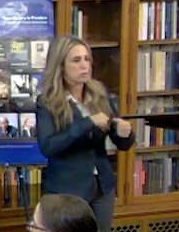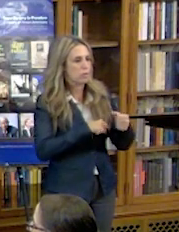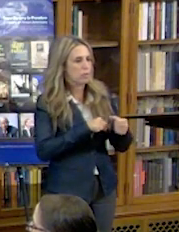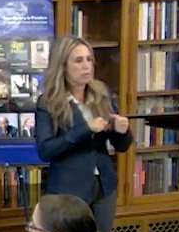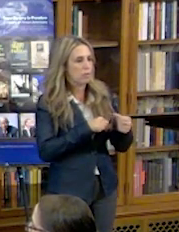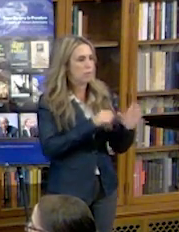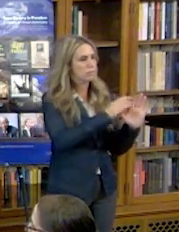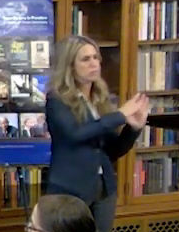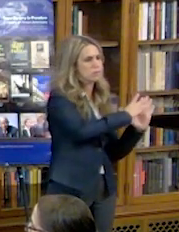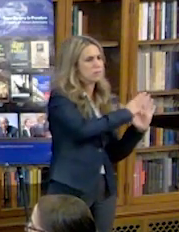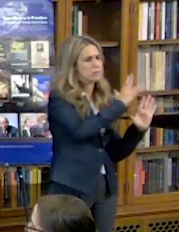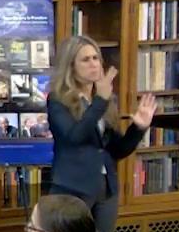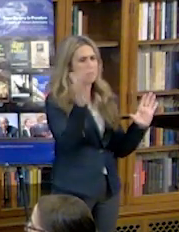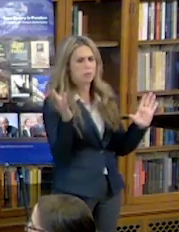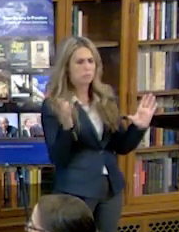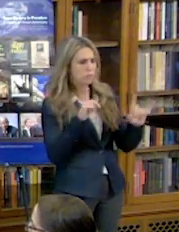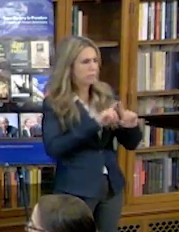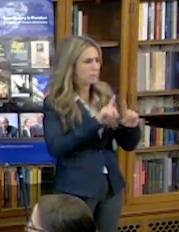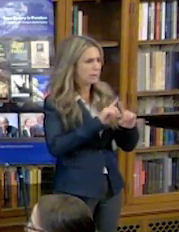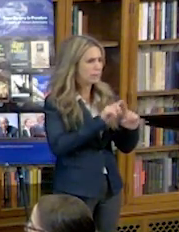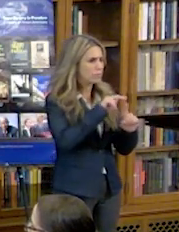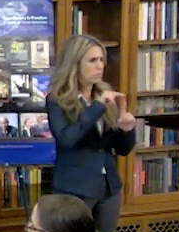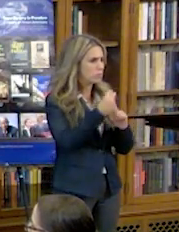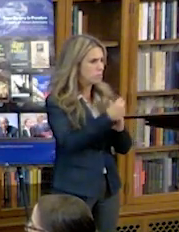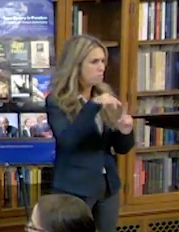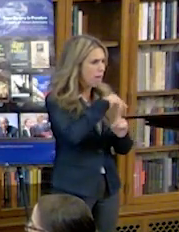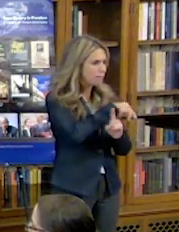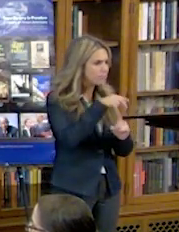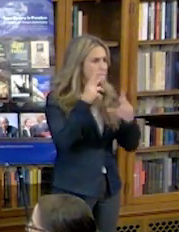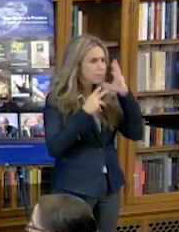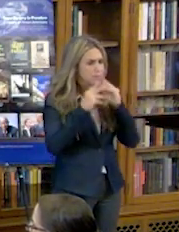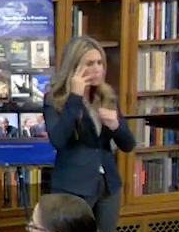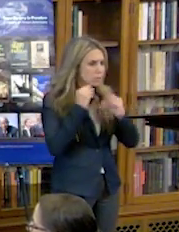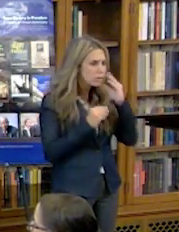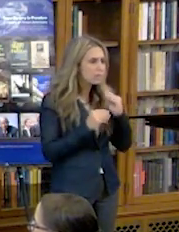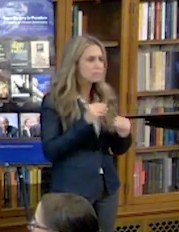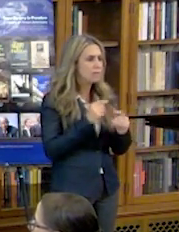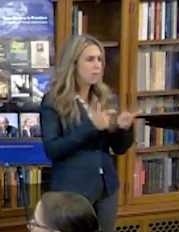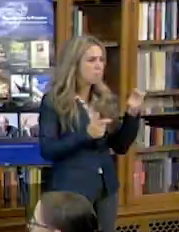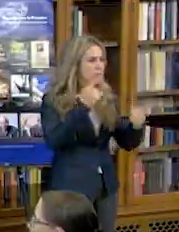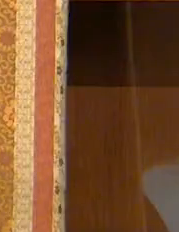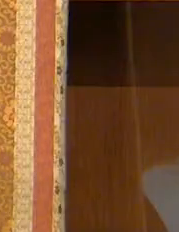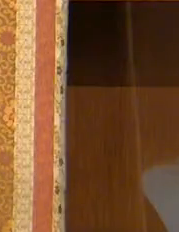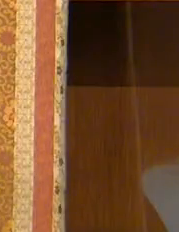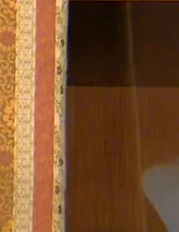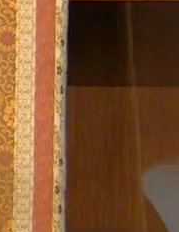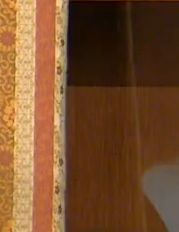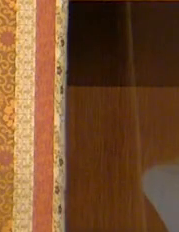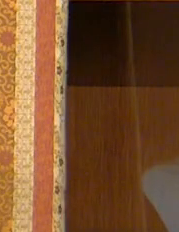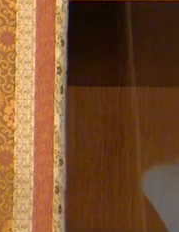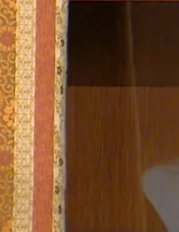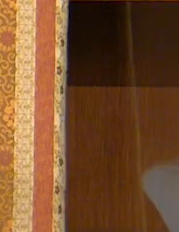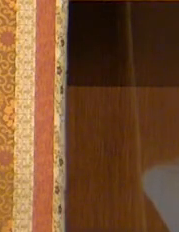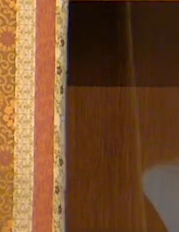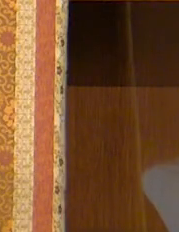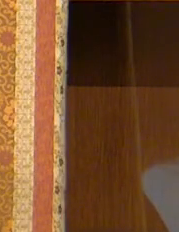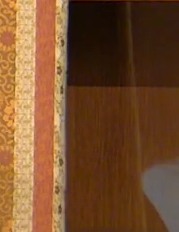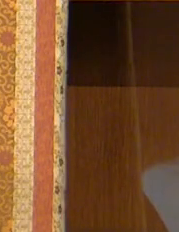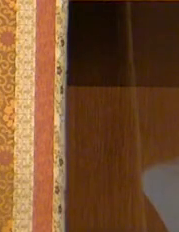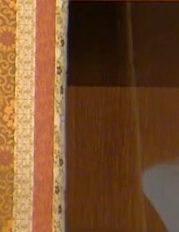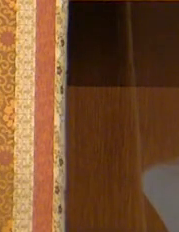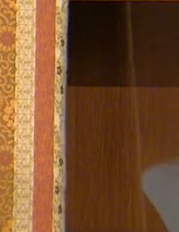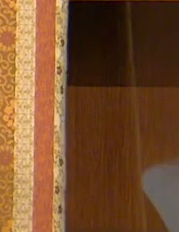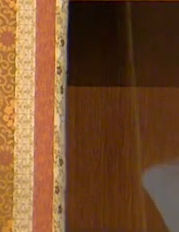spectrum of experiences and perspectives on Big Ideas like democracy and nation and so on and so forth